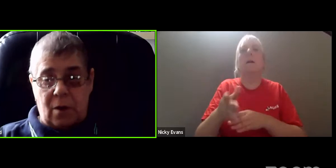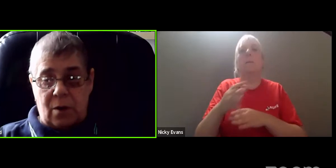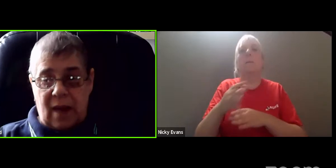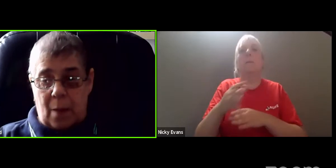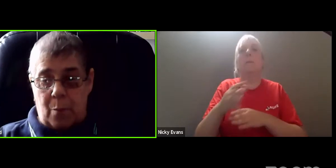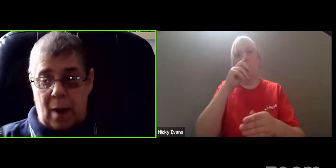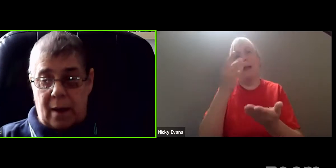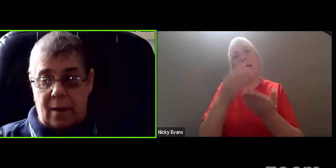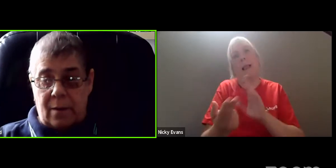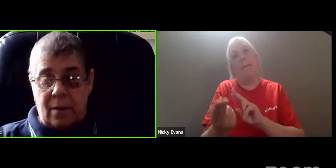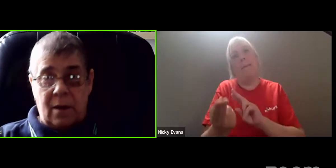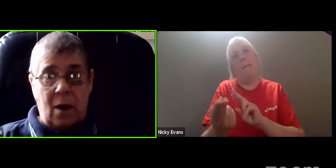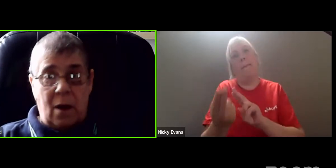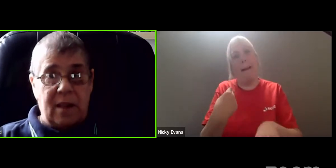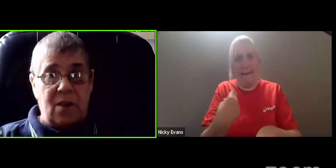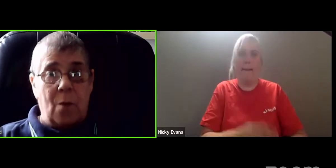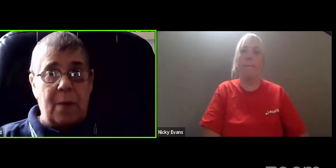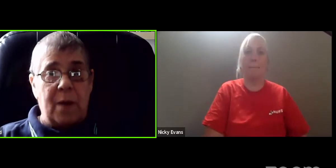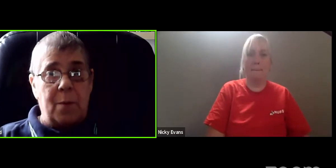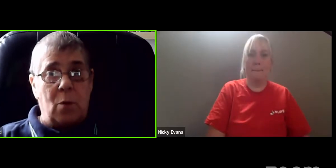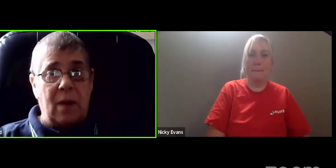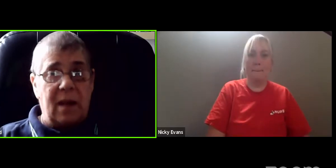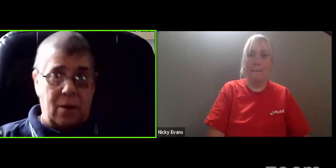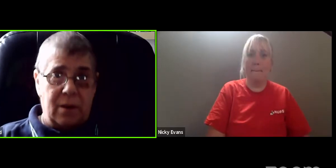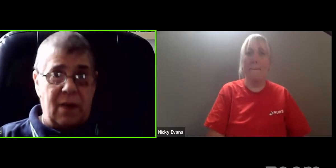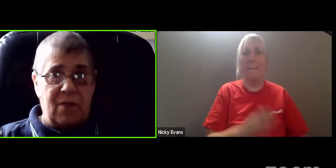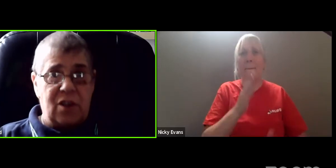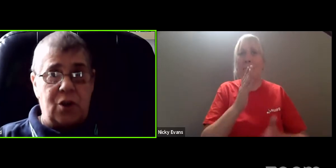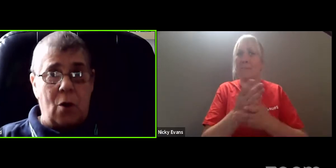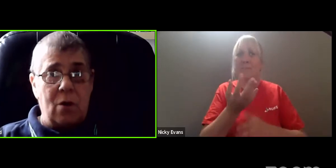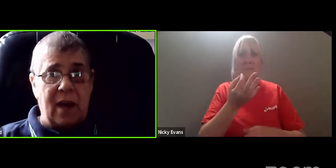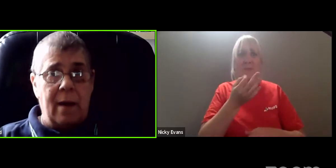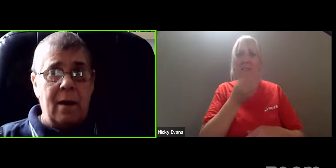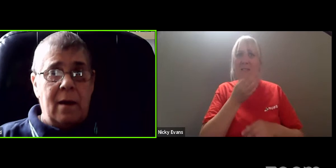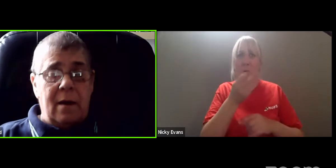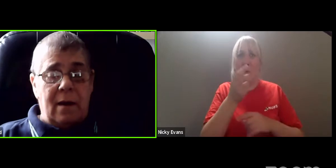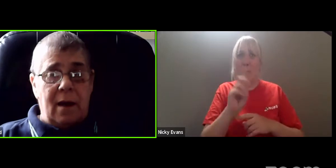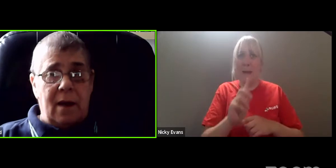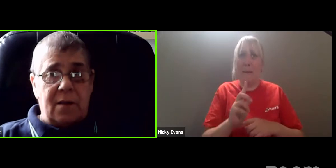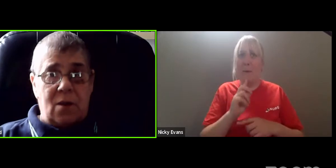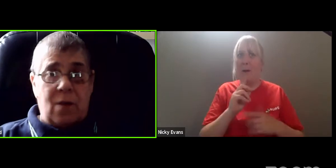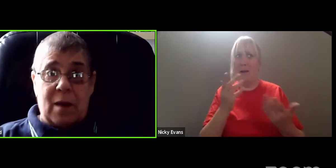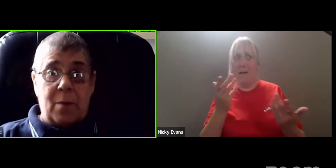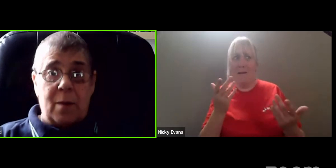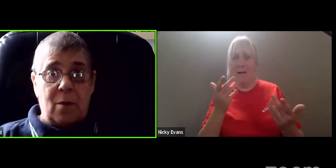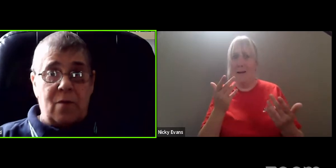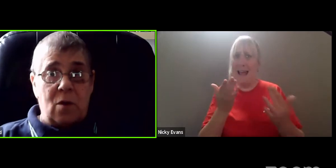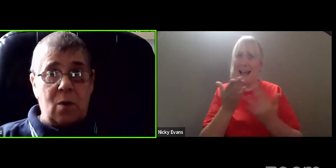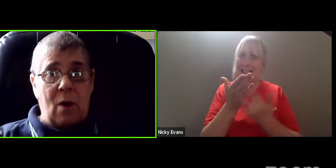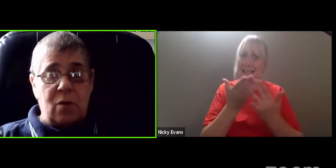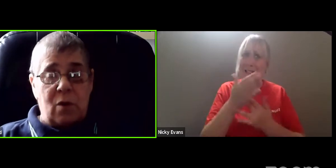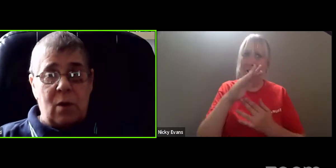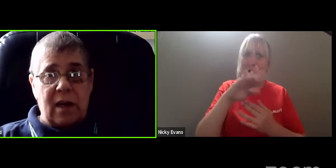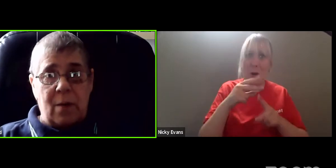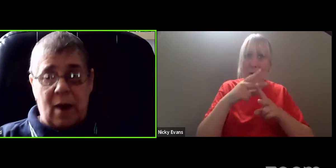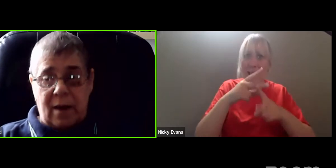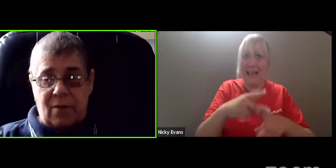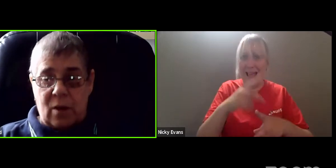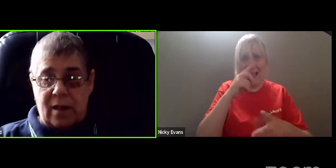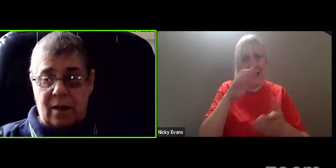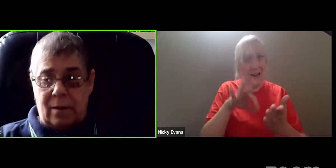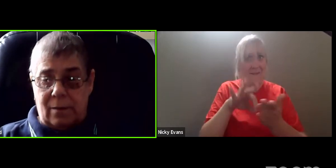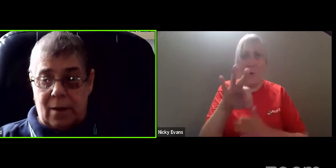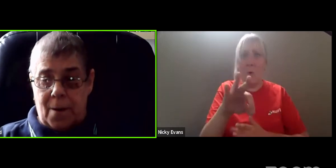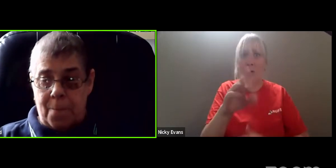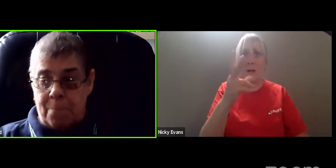payment for you to get that back. I mean, there's not many people that, on average, childcare, there's not that many people who've got 1,200 quid in the bank for